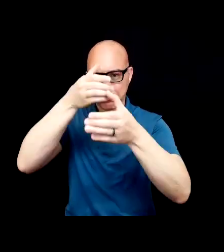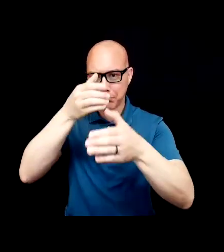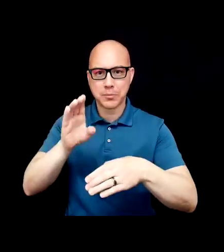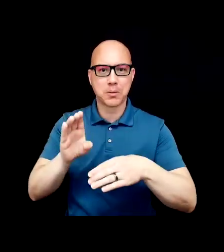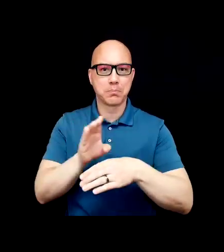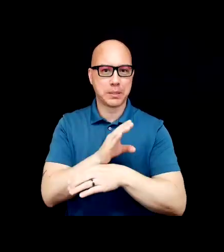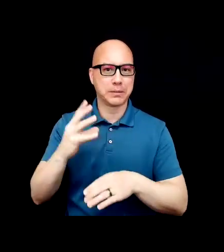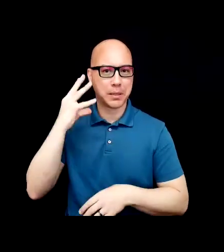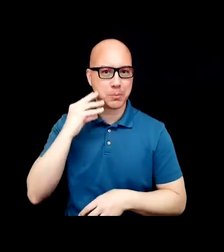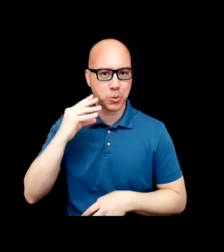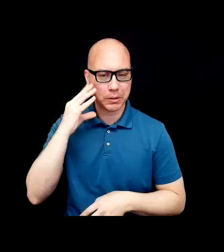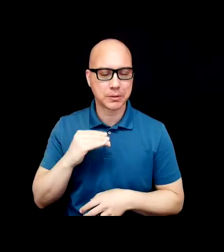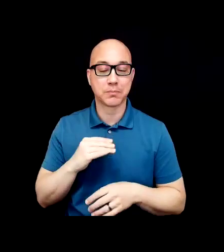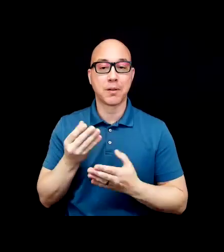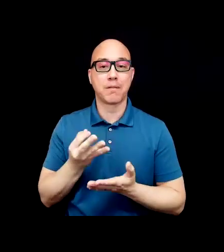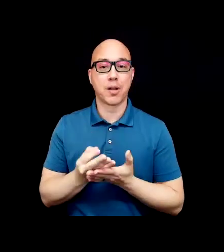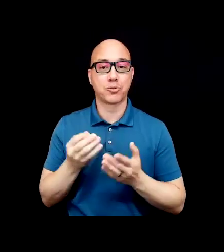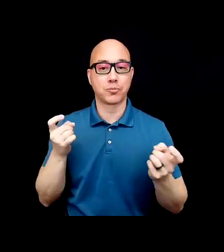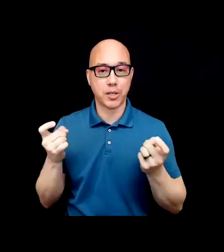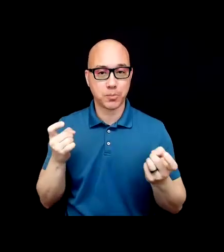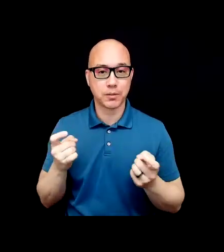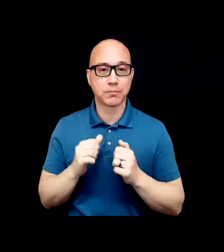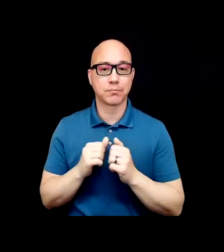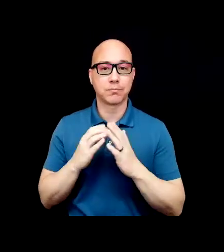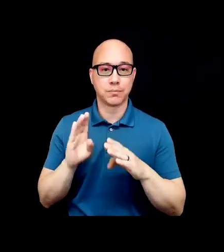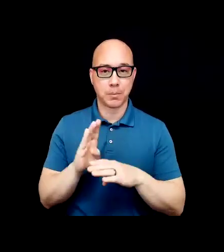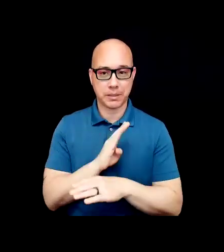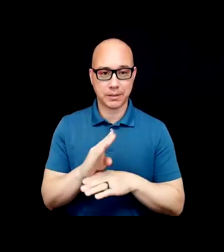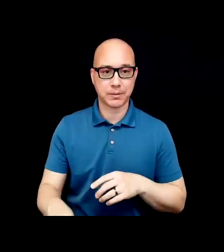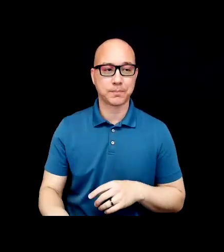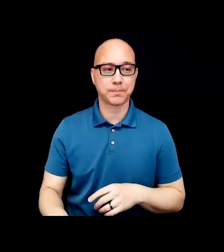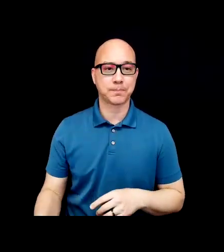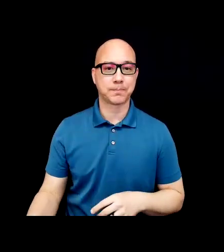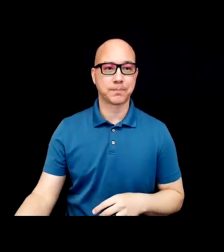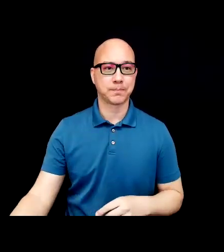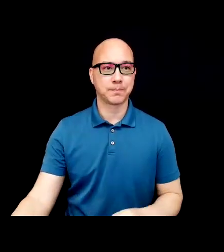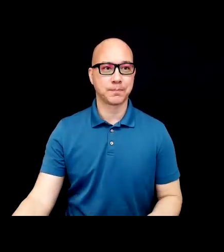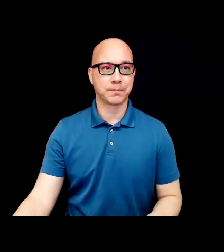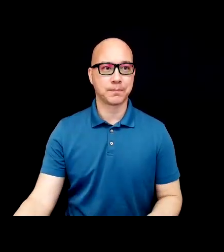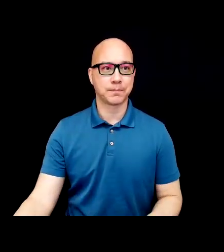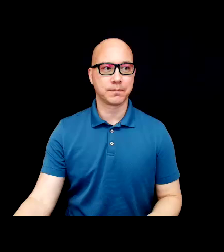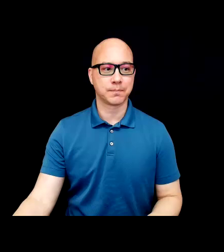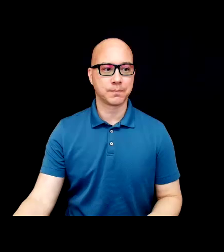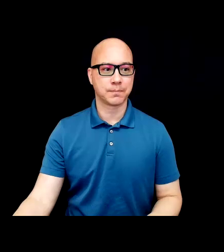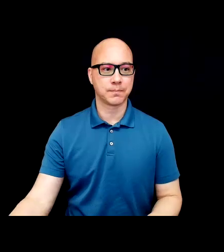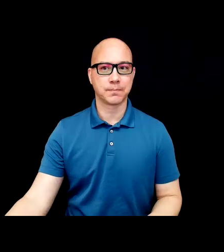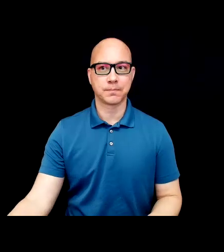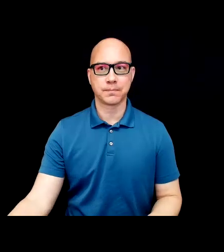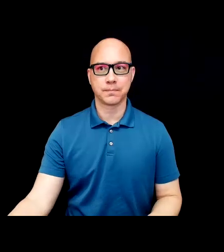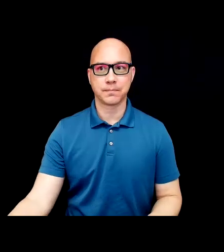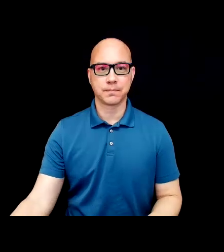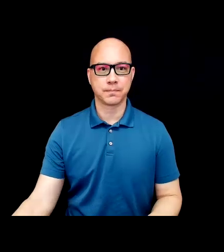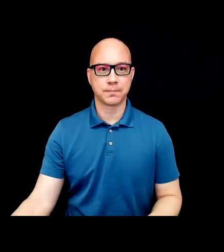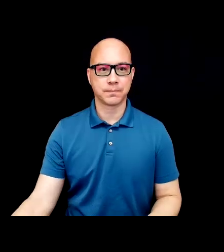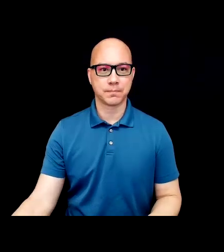management, and entrepreneurship. First on our panel presentation, we will have Phil Truax, attorney at